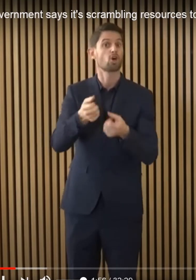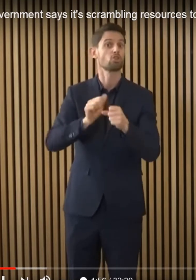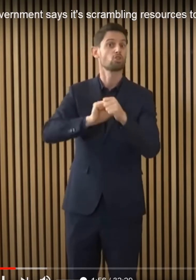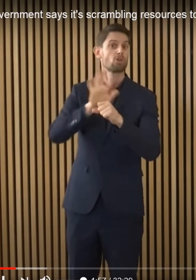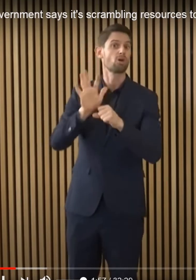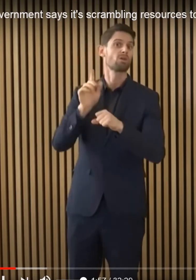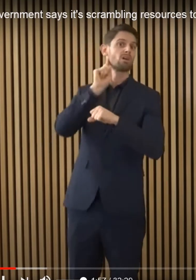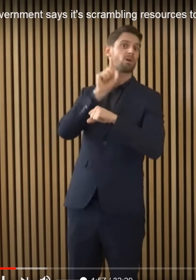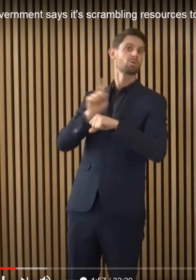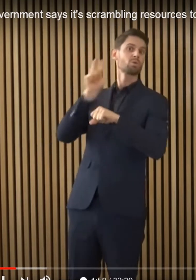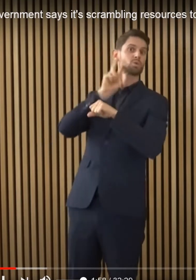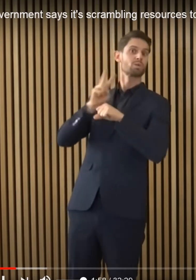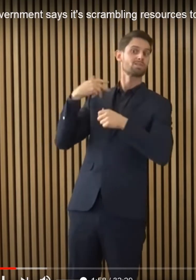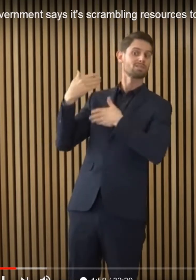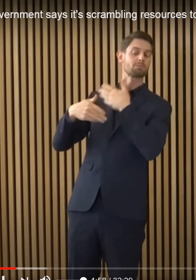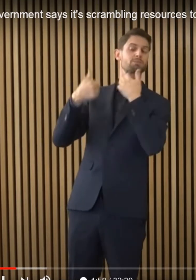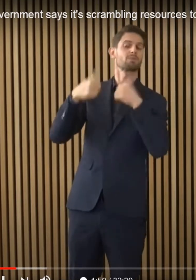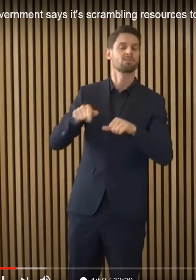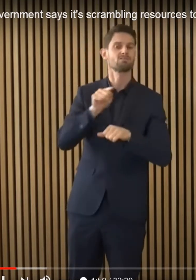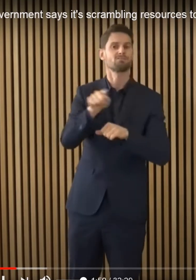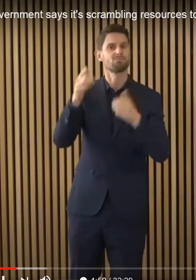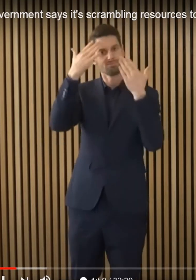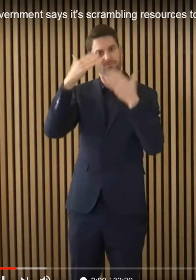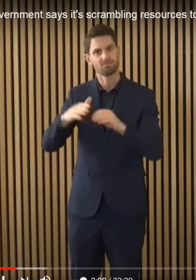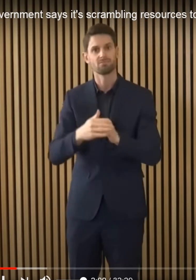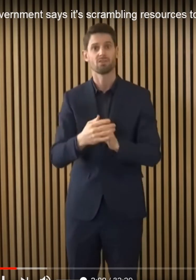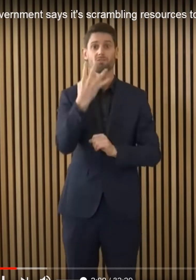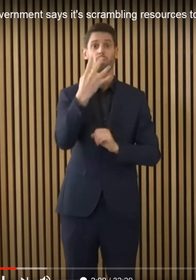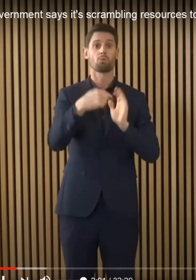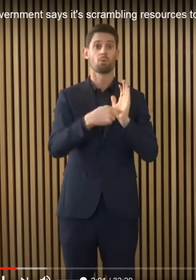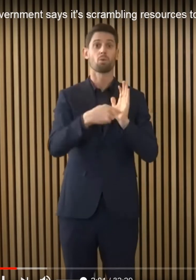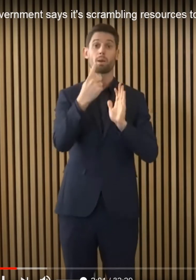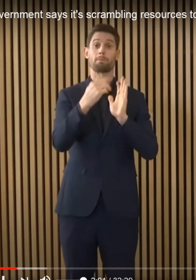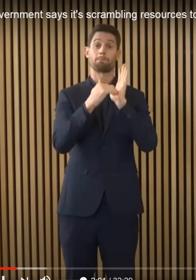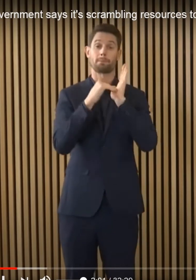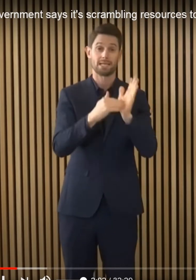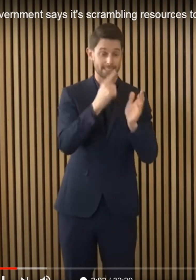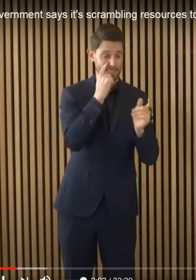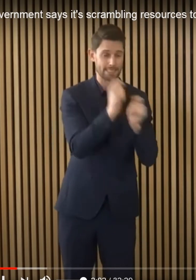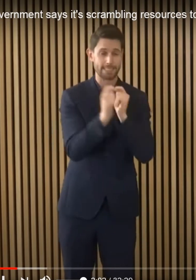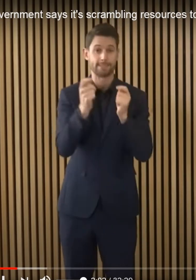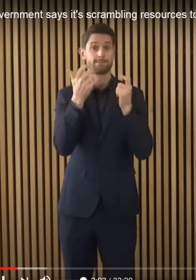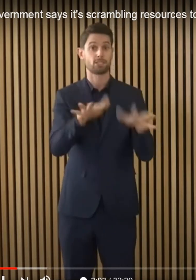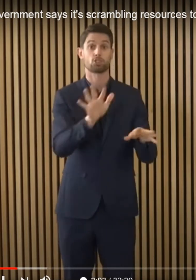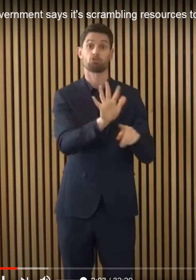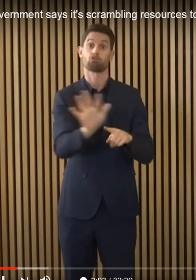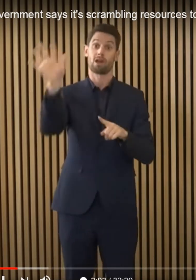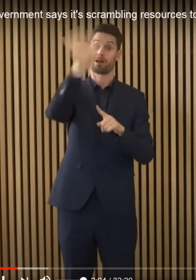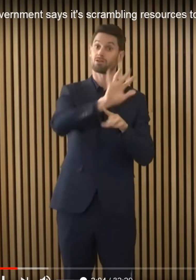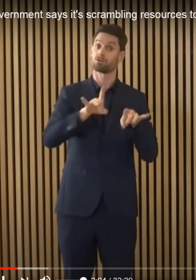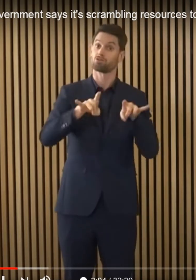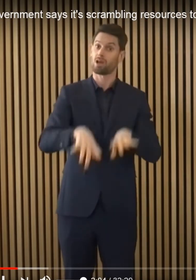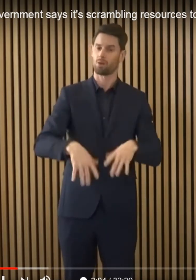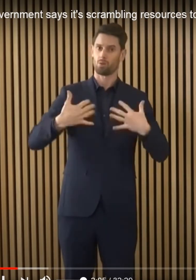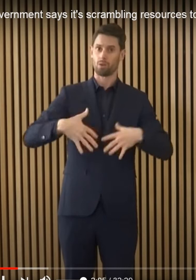grown. And around the country, 4.1 million tests have now been completed, and that testing is an immensely